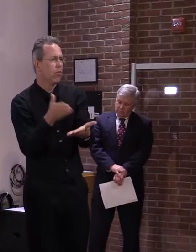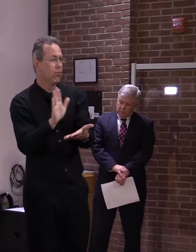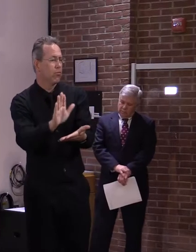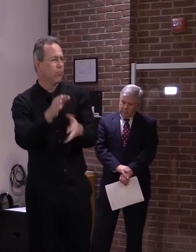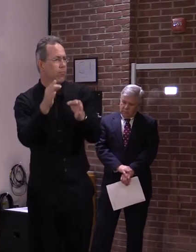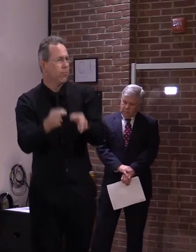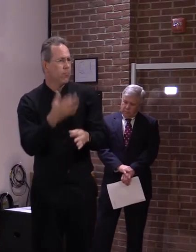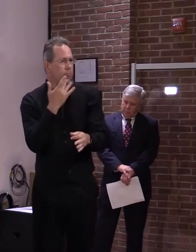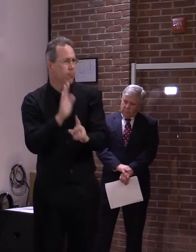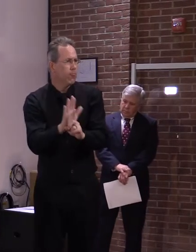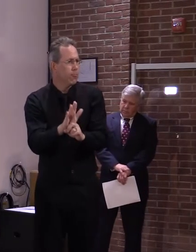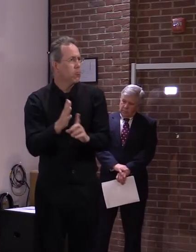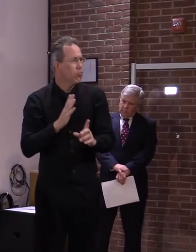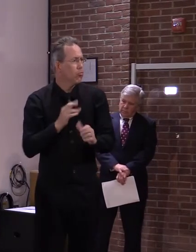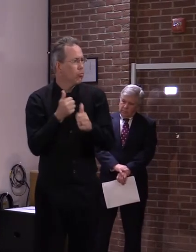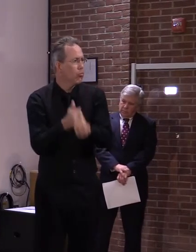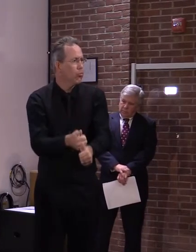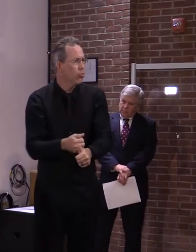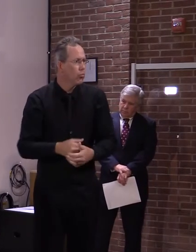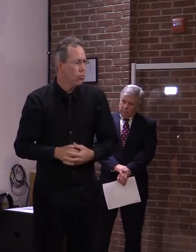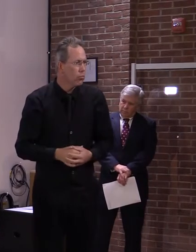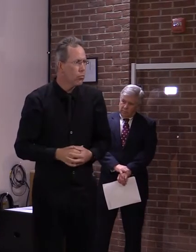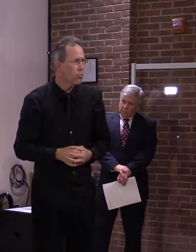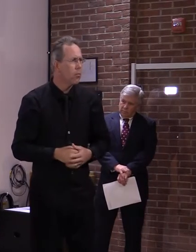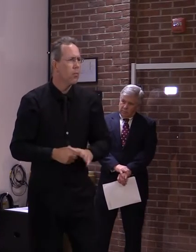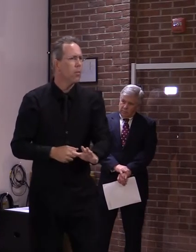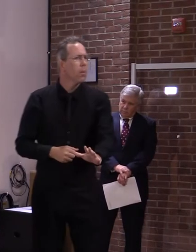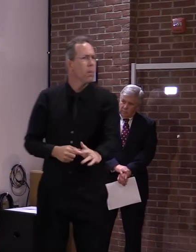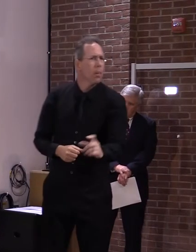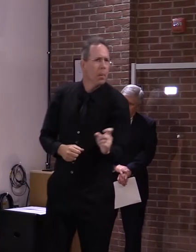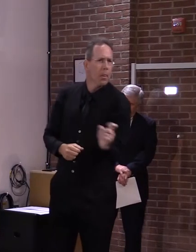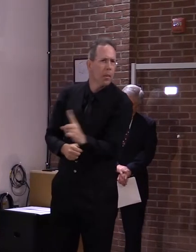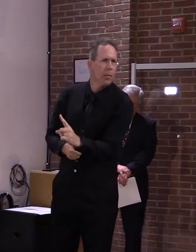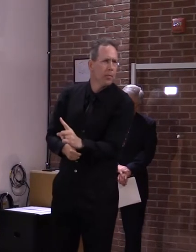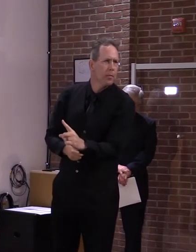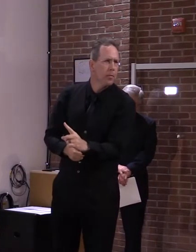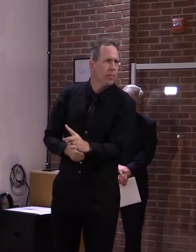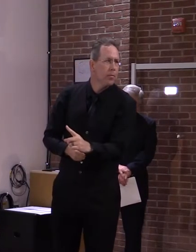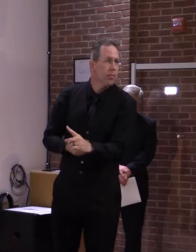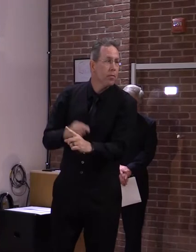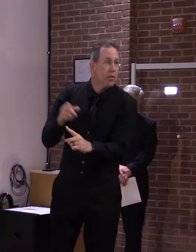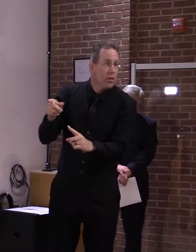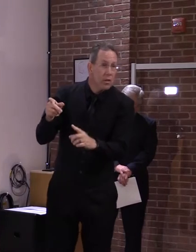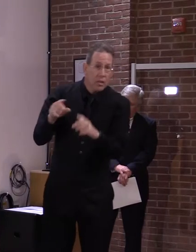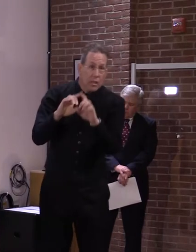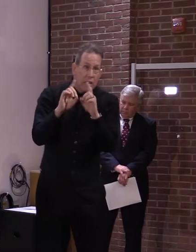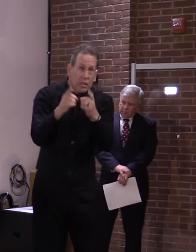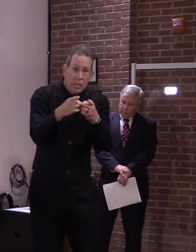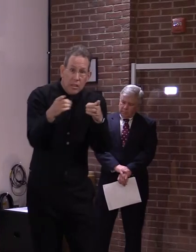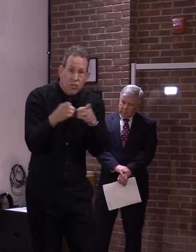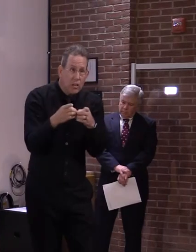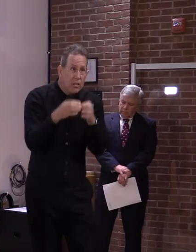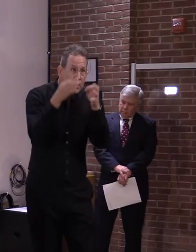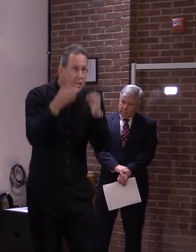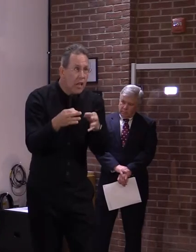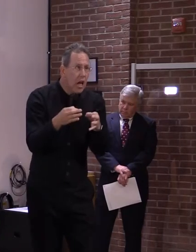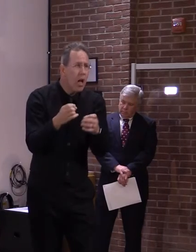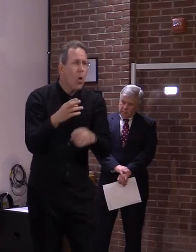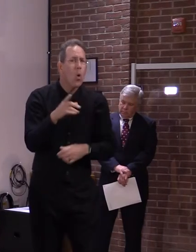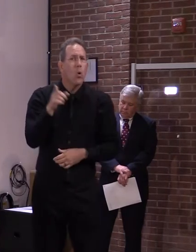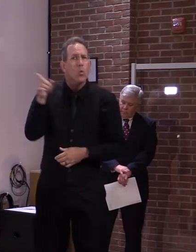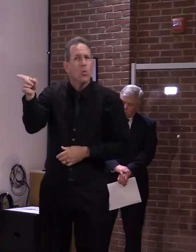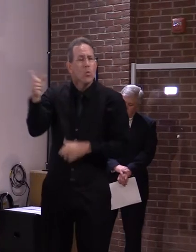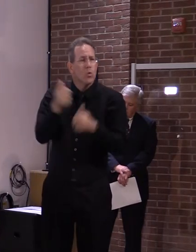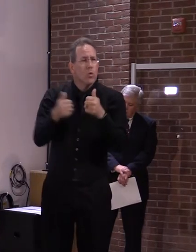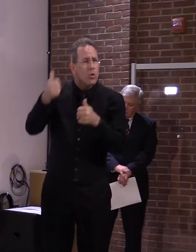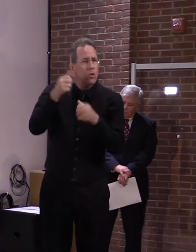So will this kind of be something that will be decided on a district-by-district basis, or will the Agency of Education be issuing some sort of